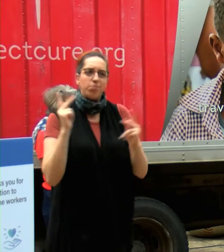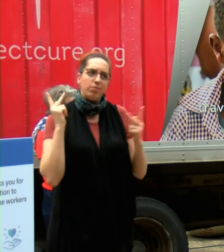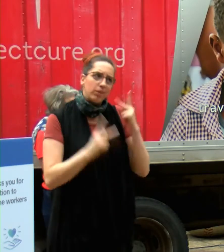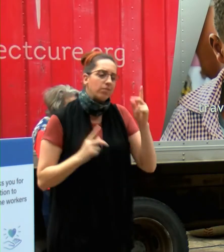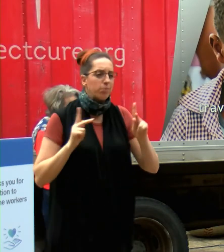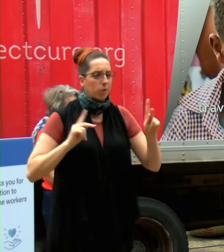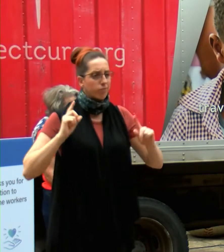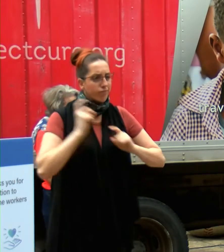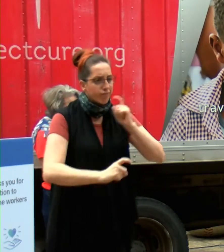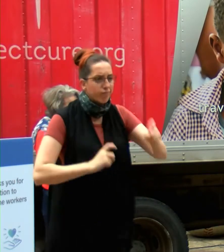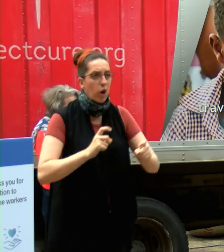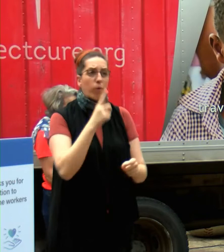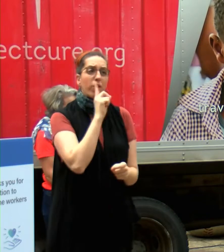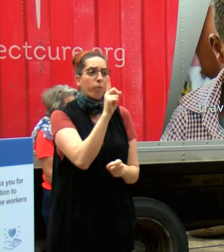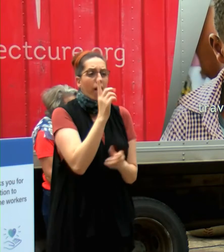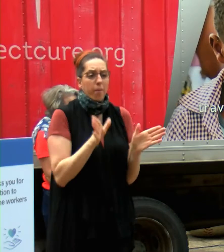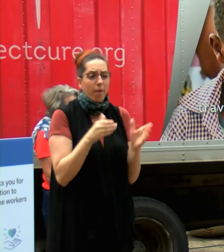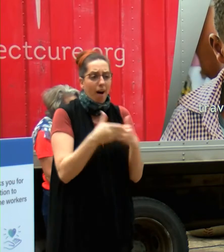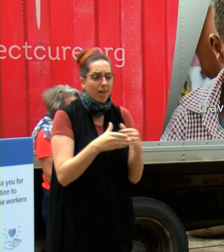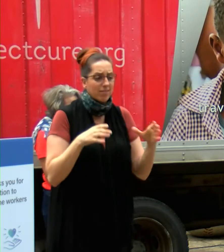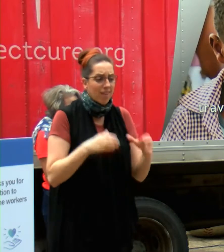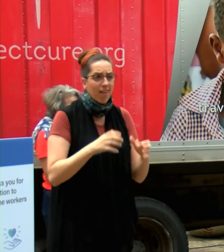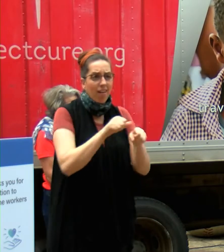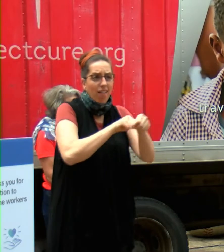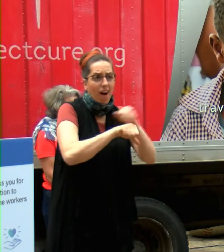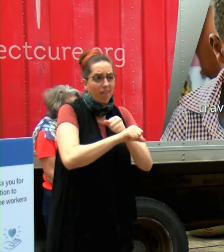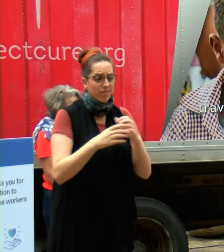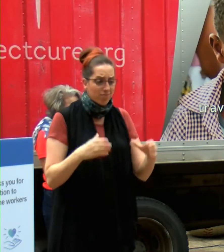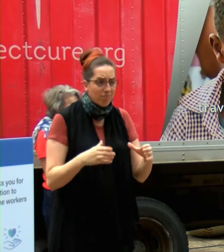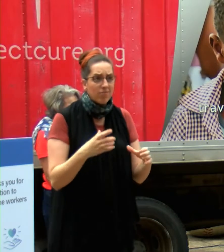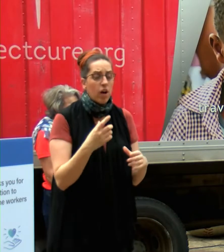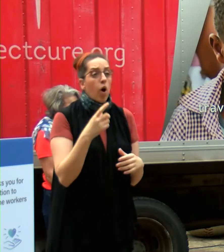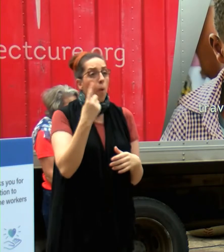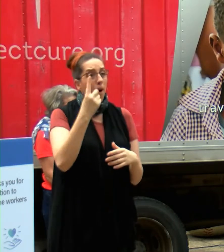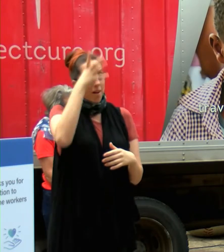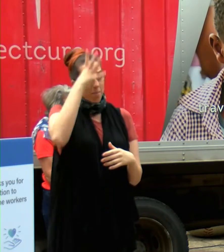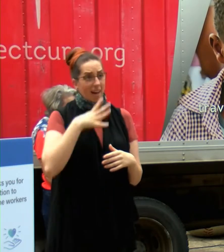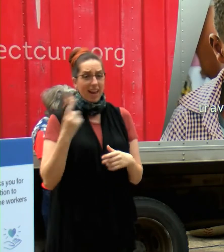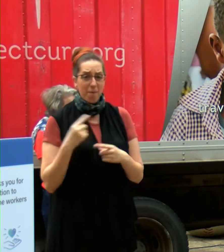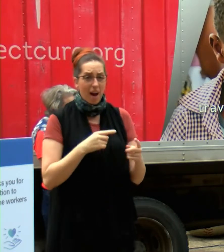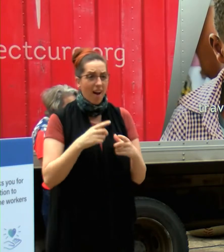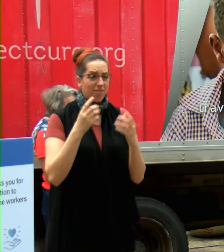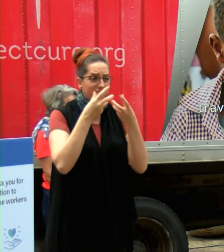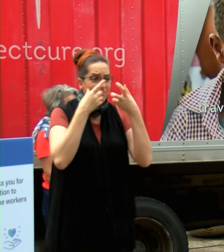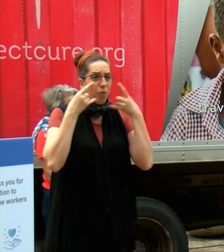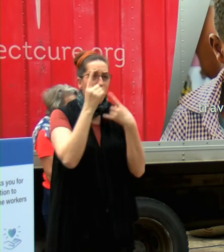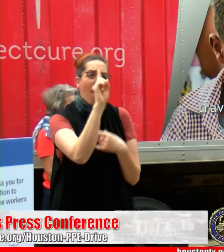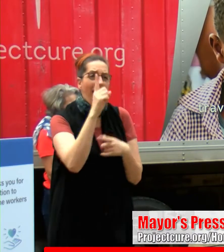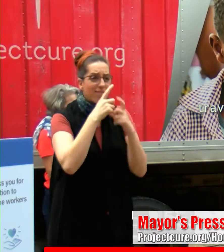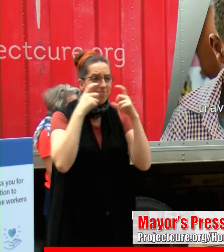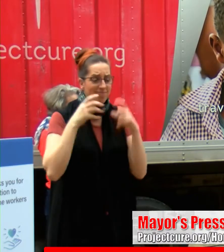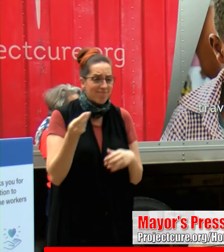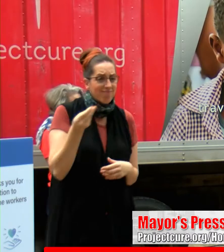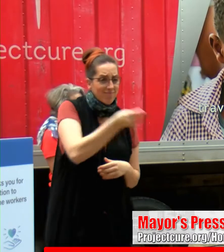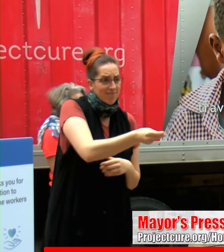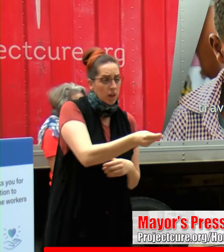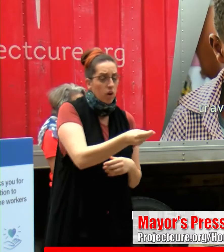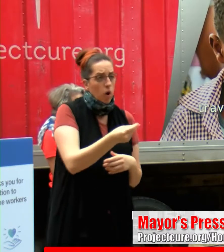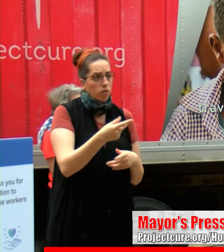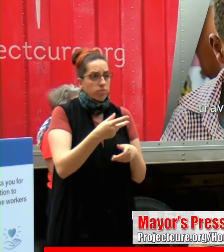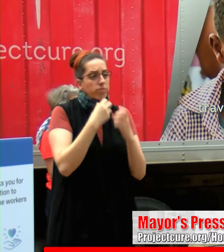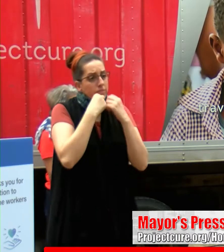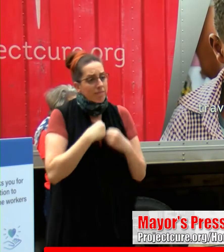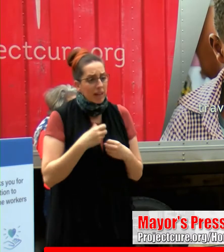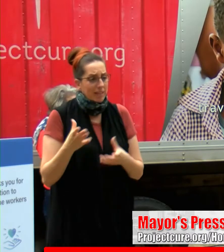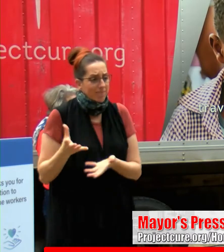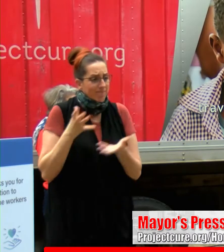been people with one box of gloves. A gentleman came up with one face protector. And you could tell it was well used and well loved.